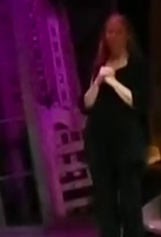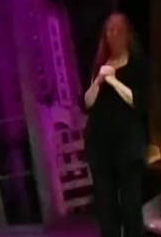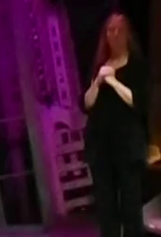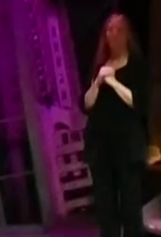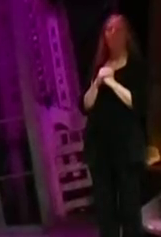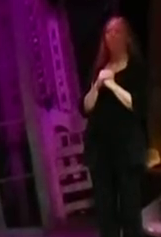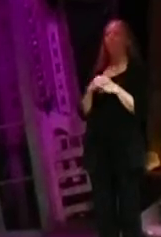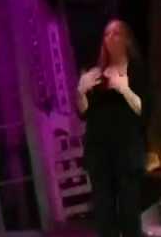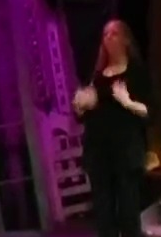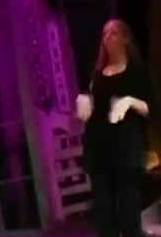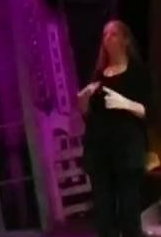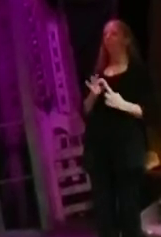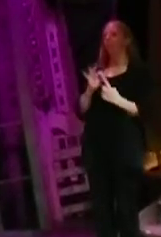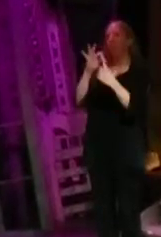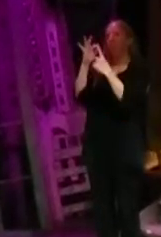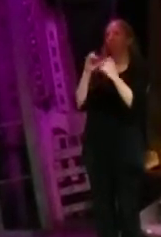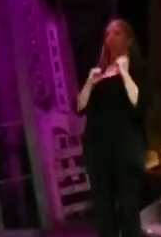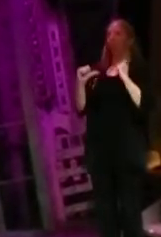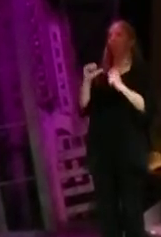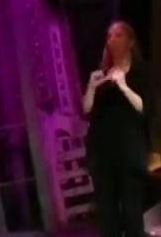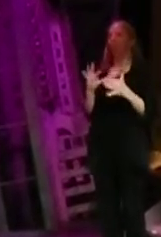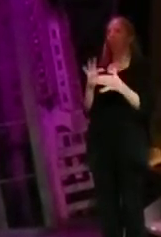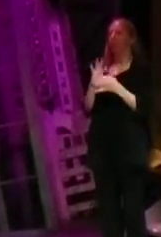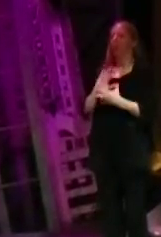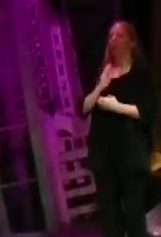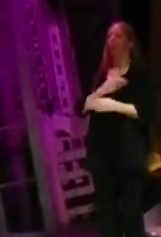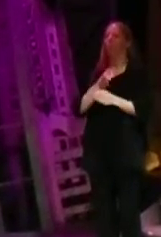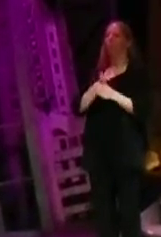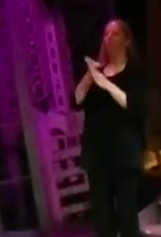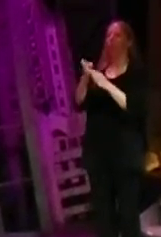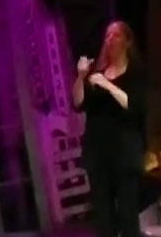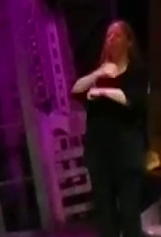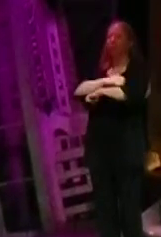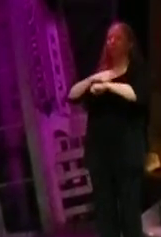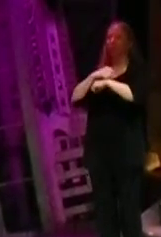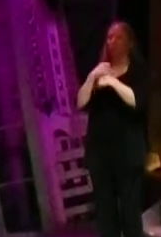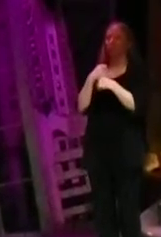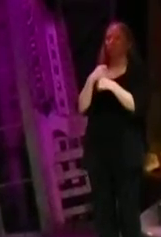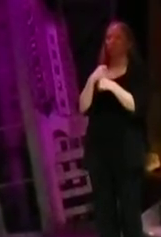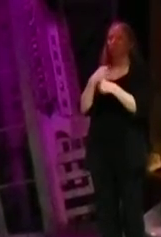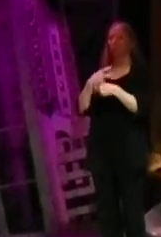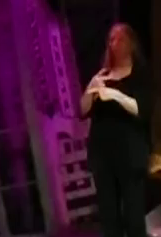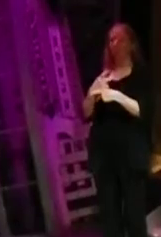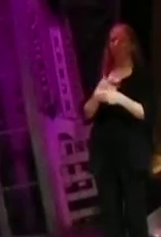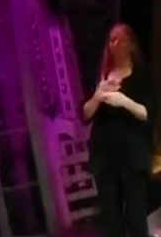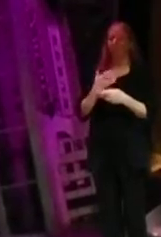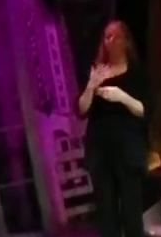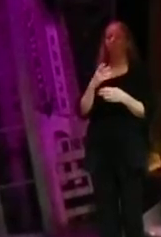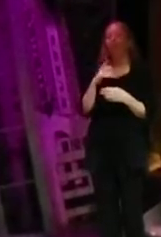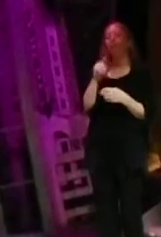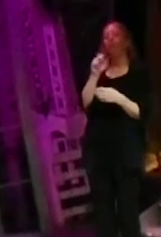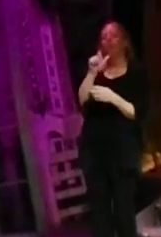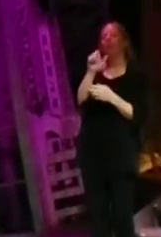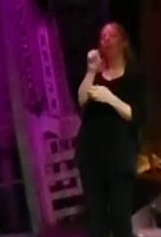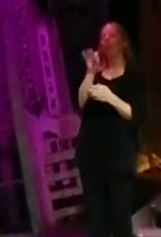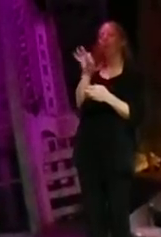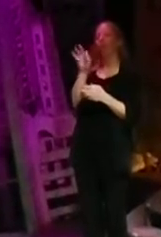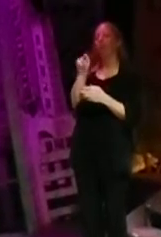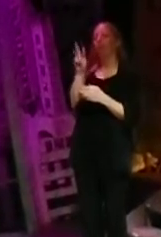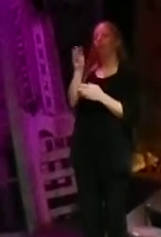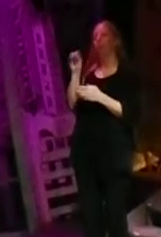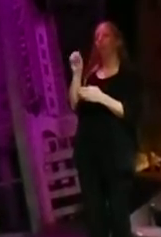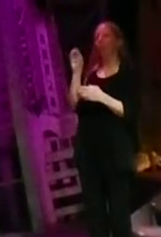This is a very special performance in connection with our main stage production of Tale of Two Cities, which you see on stage before us.